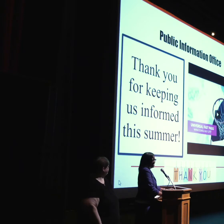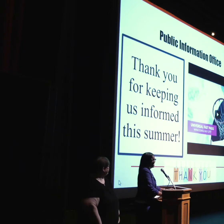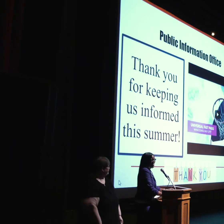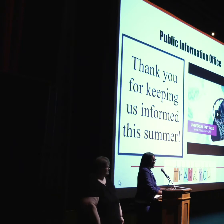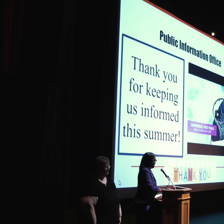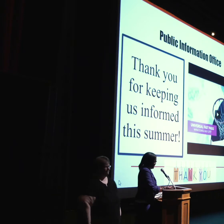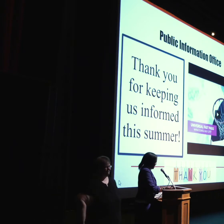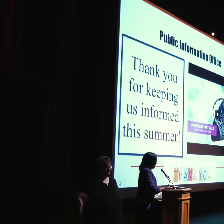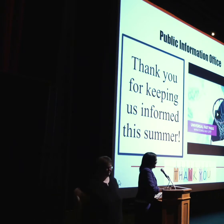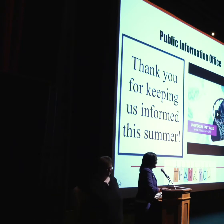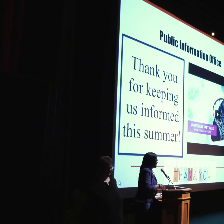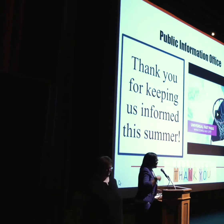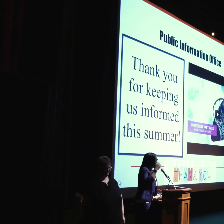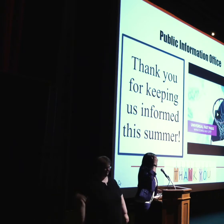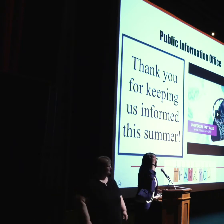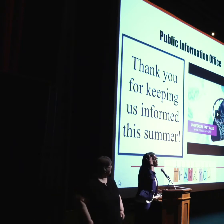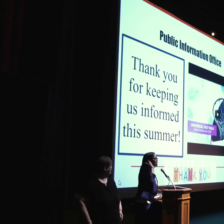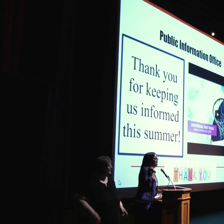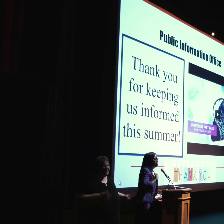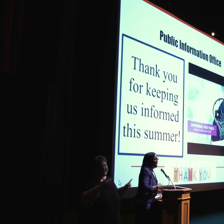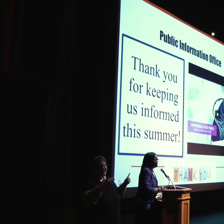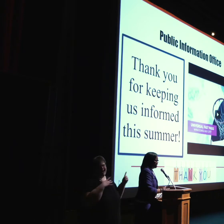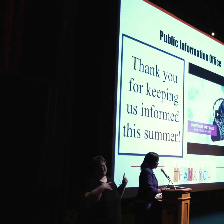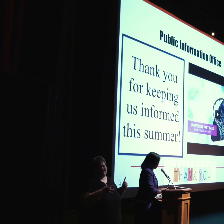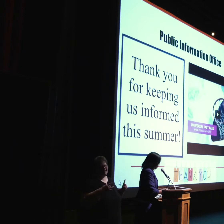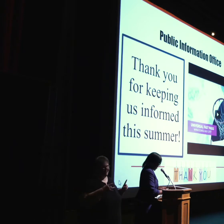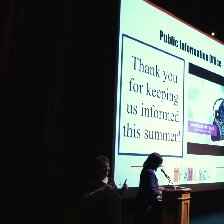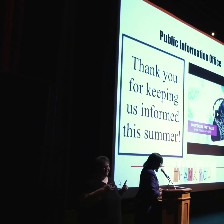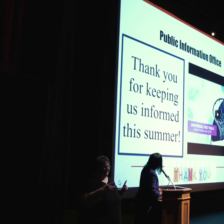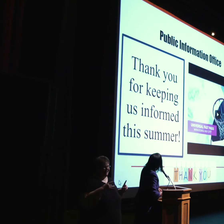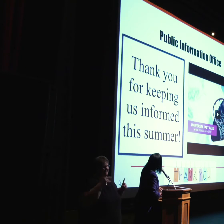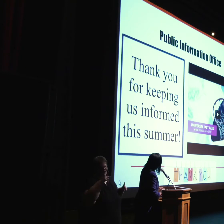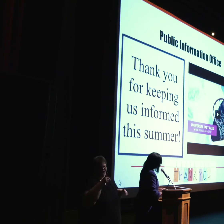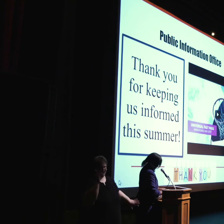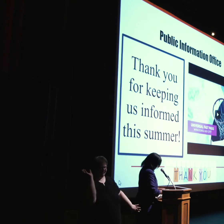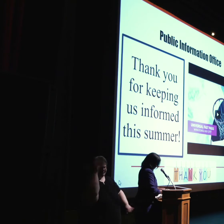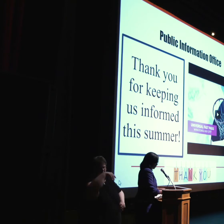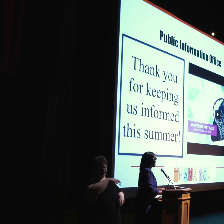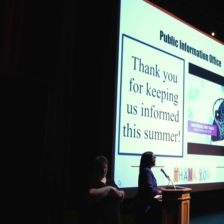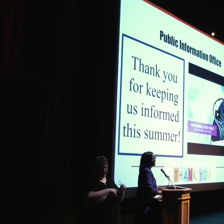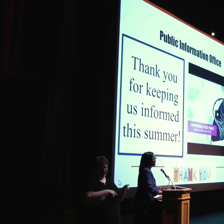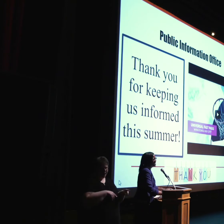Woo. I just like watching Cindy Babb dunk on Mason.